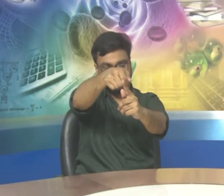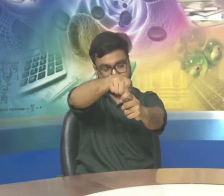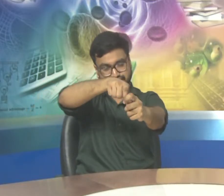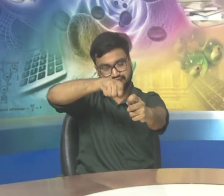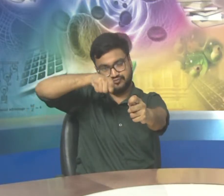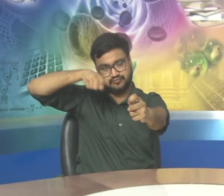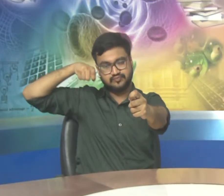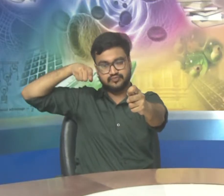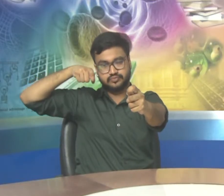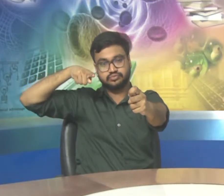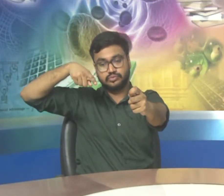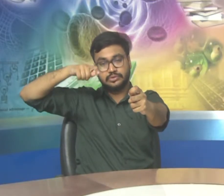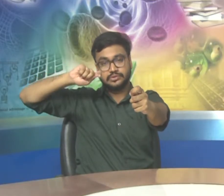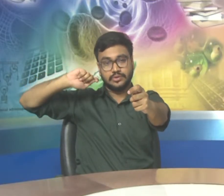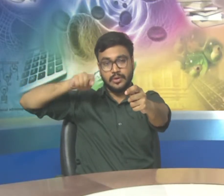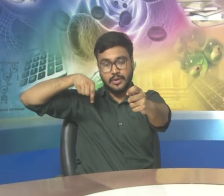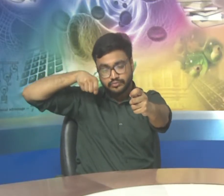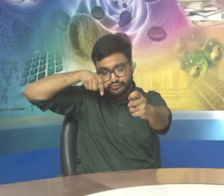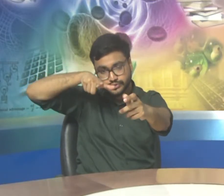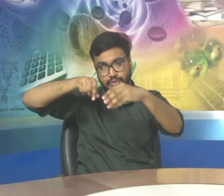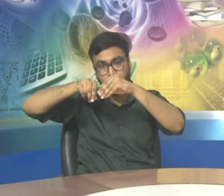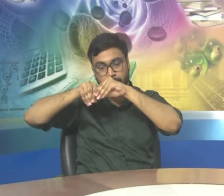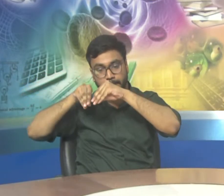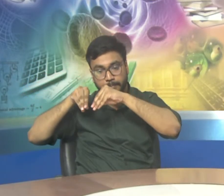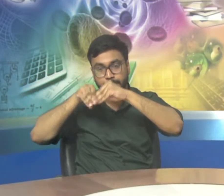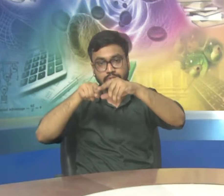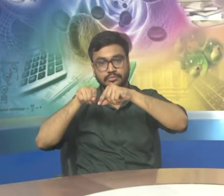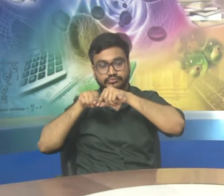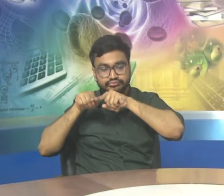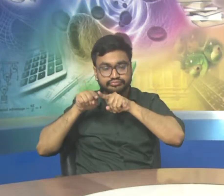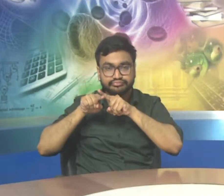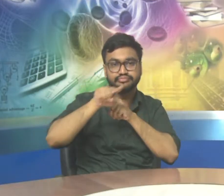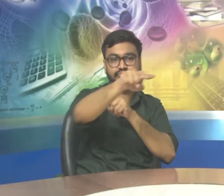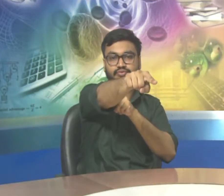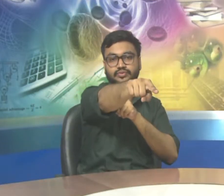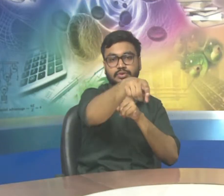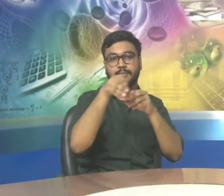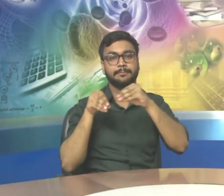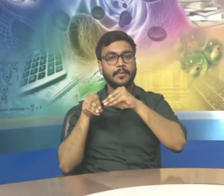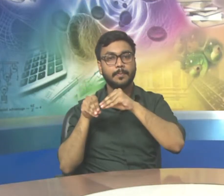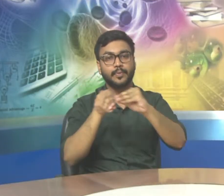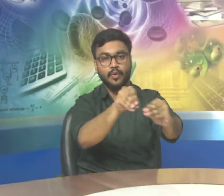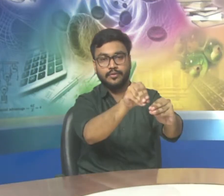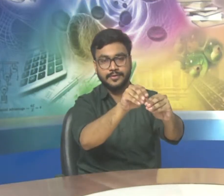And the second one, there is a boy pulling the arrow